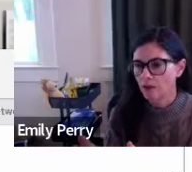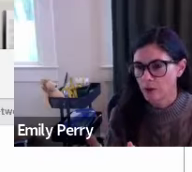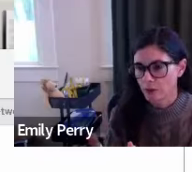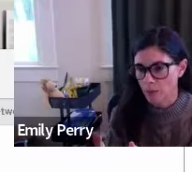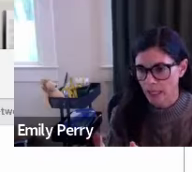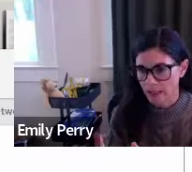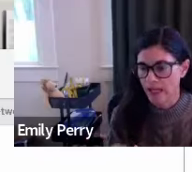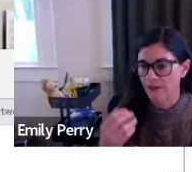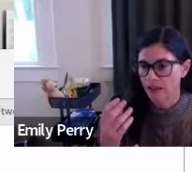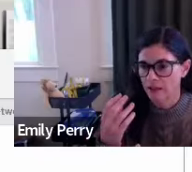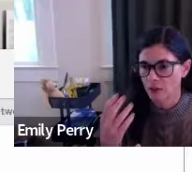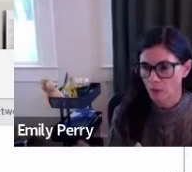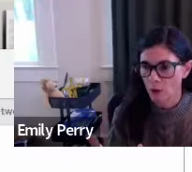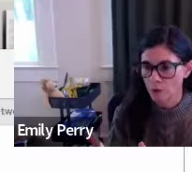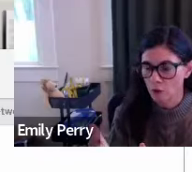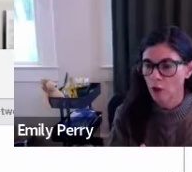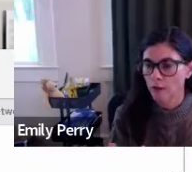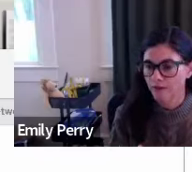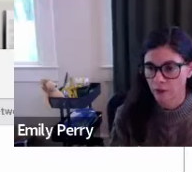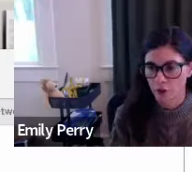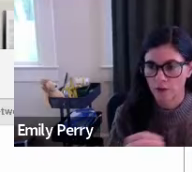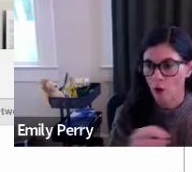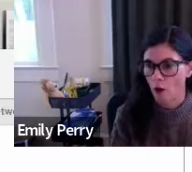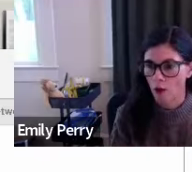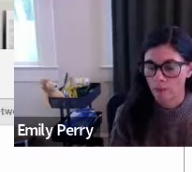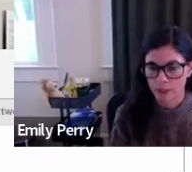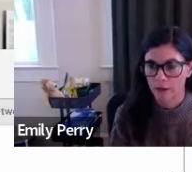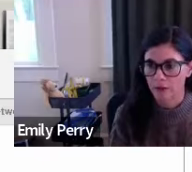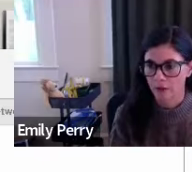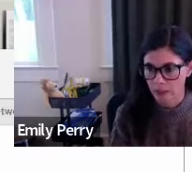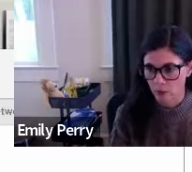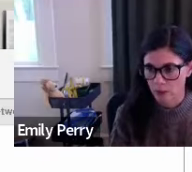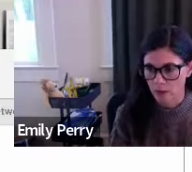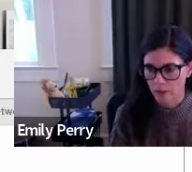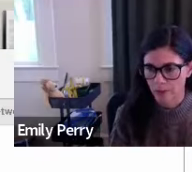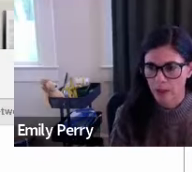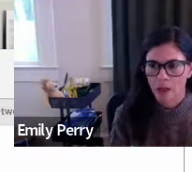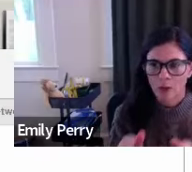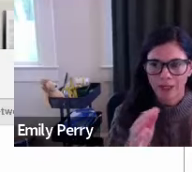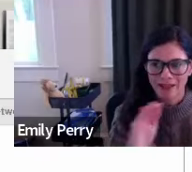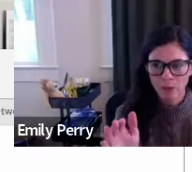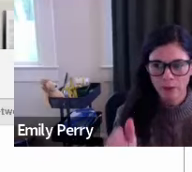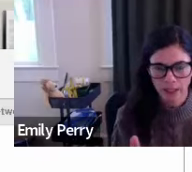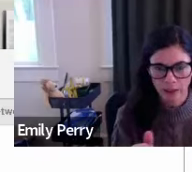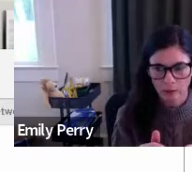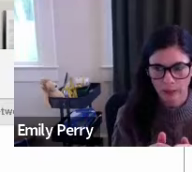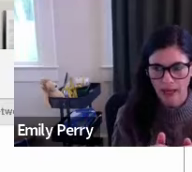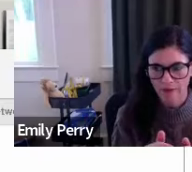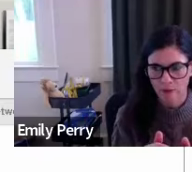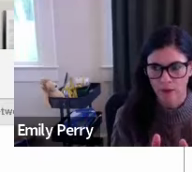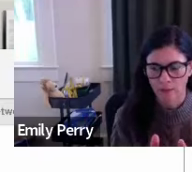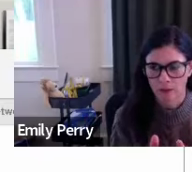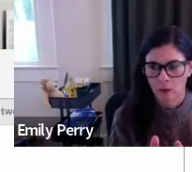to all of those updates and have access to the most current version of all materials and resources. But in this